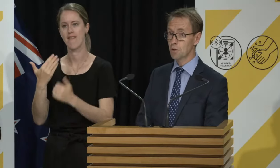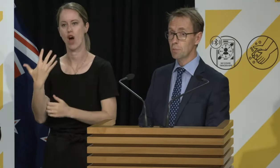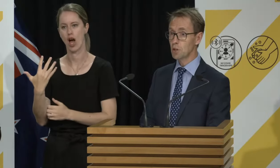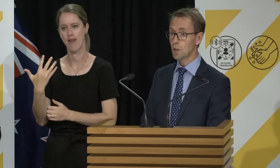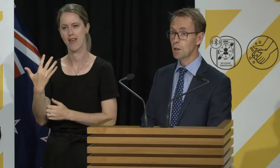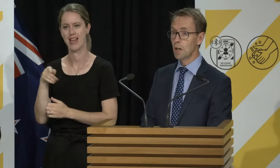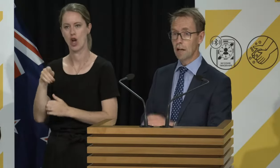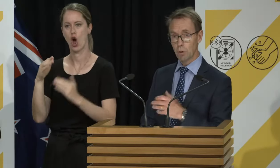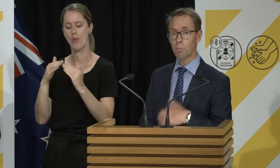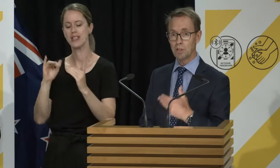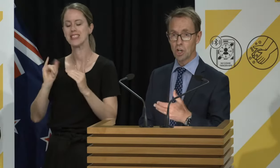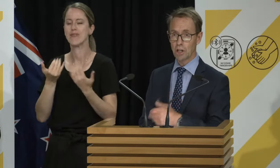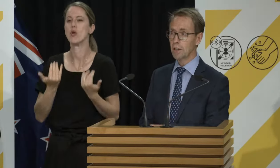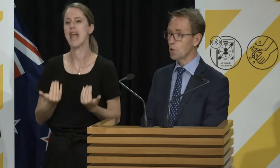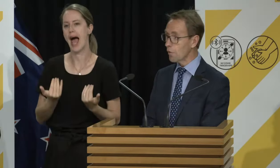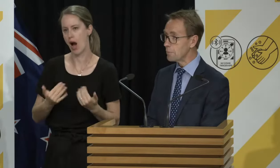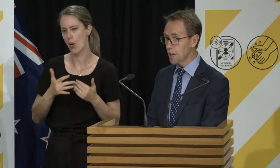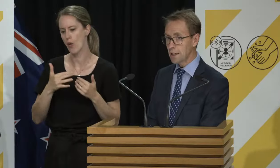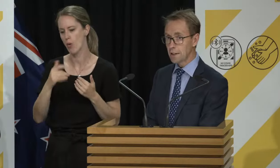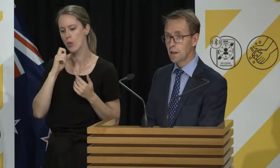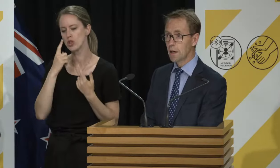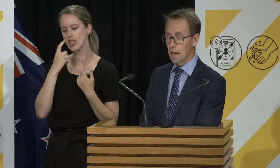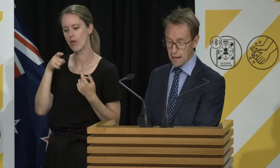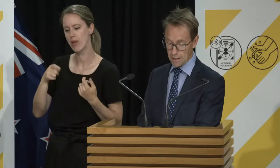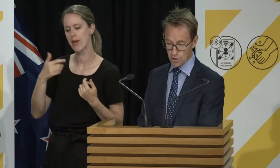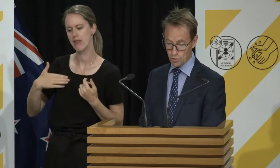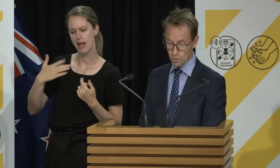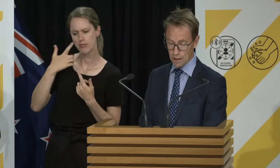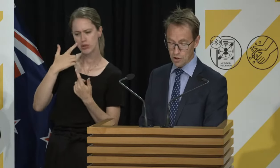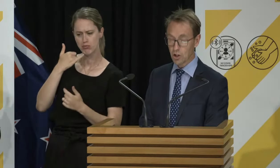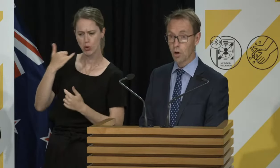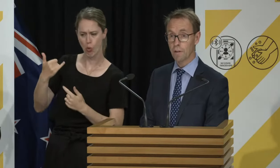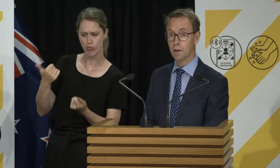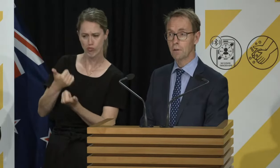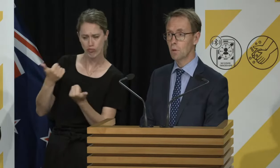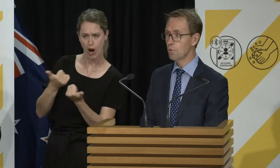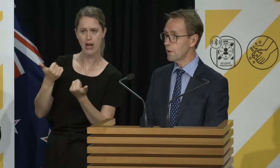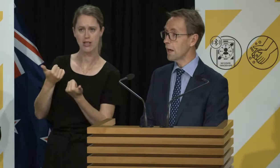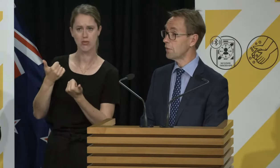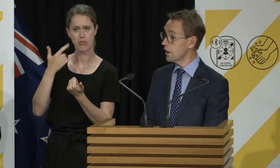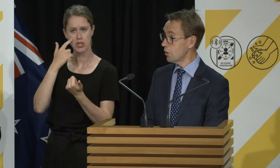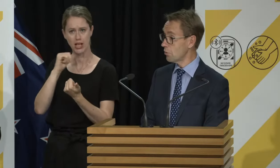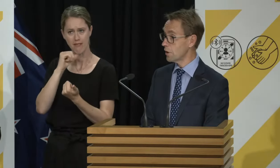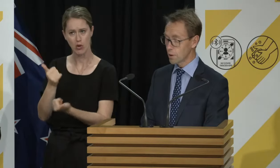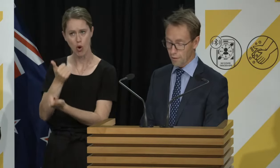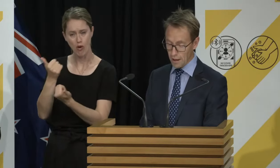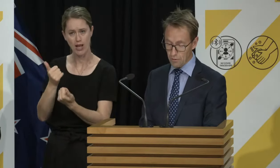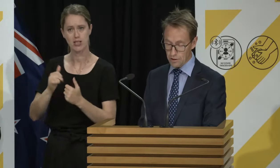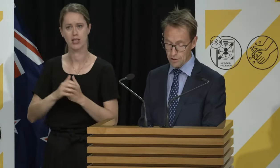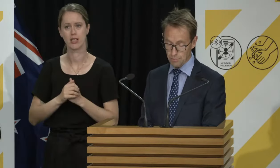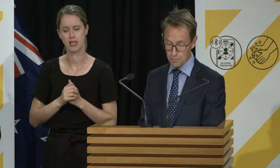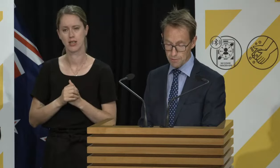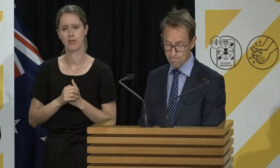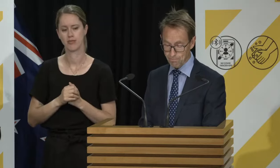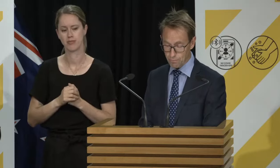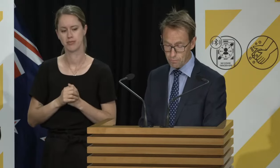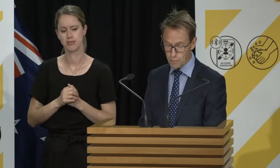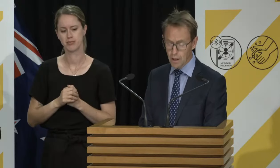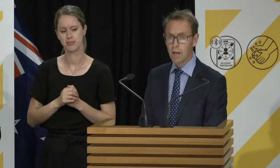as an interim measure, and we will be checking in on them daily to check on their welfare and their health and whether they have any